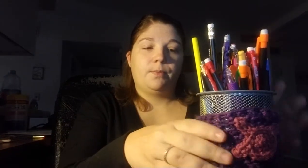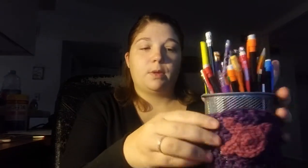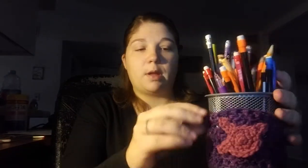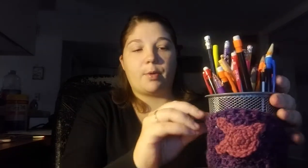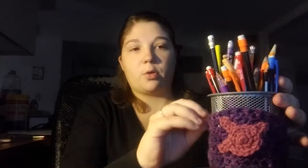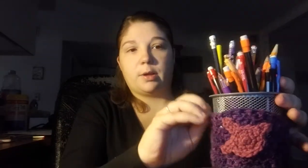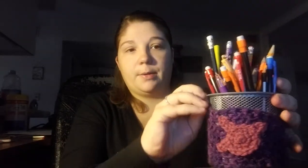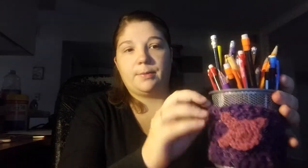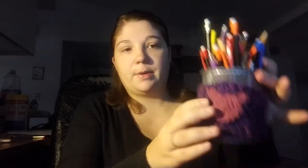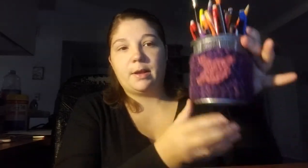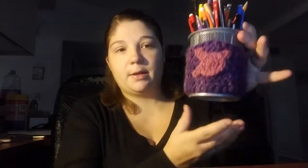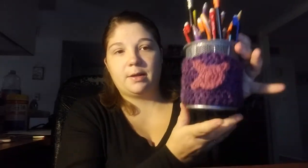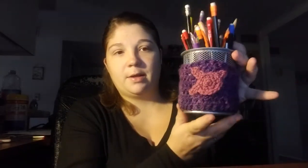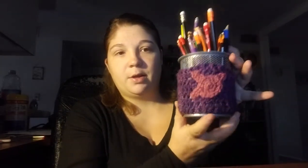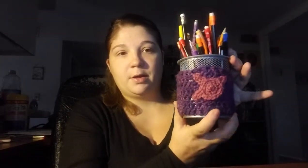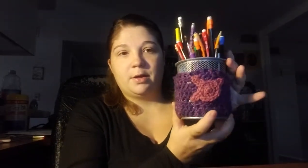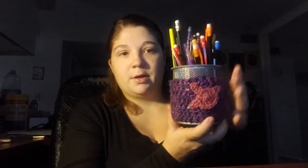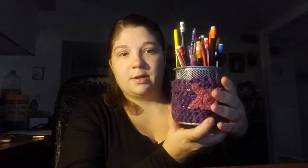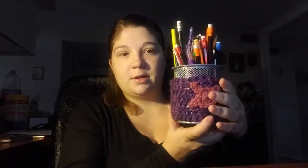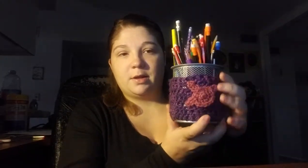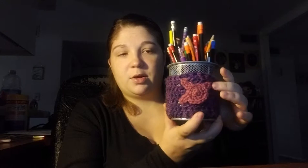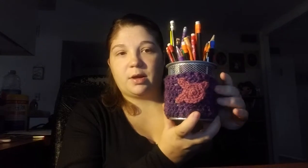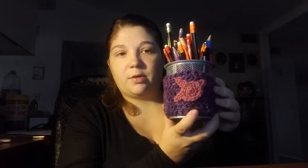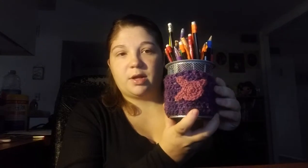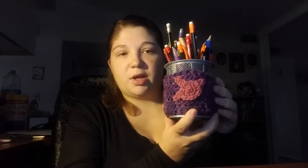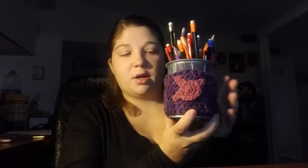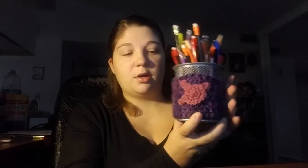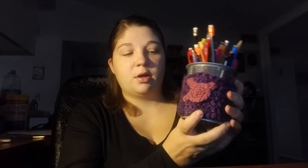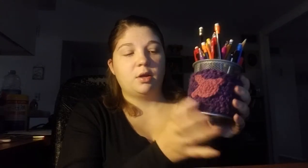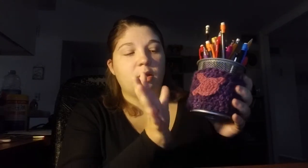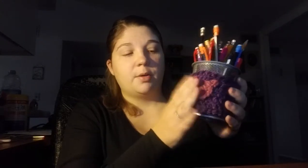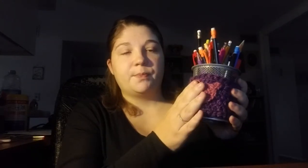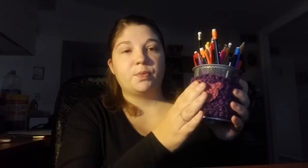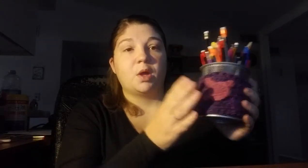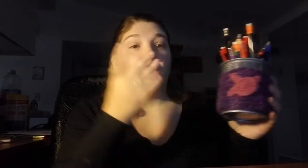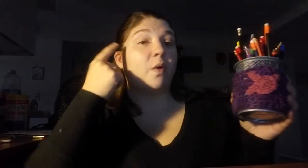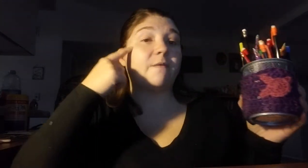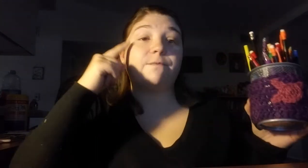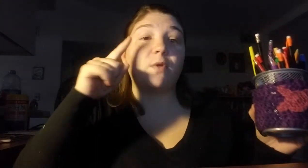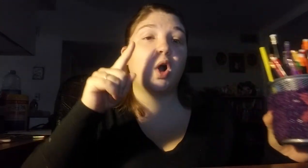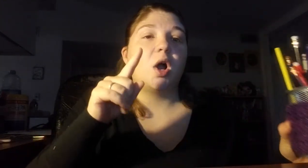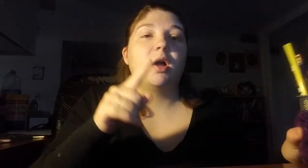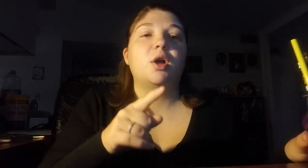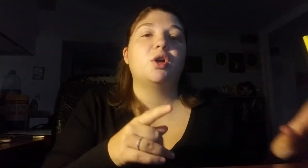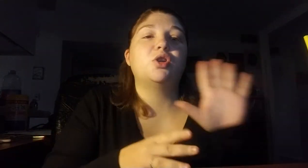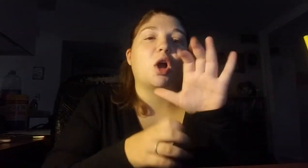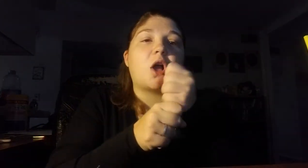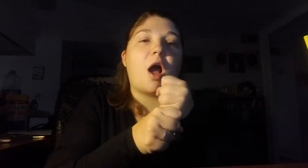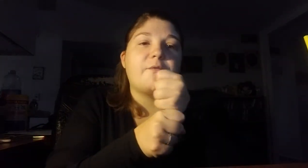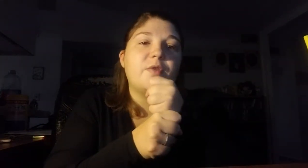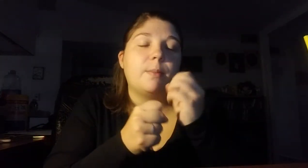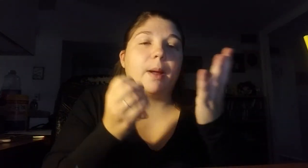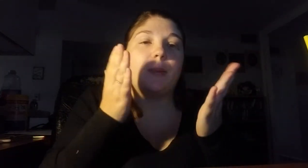cup cozy. See? Little decoration. But for your coffee, maybe it's